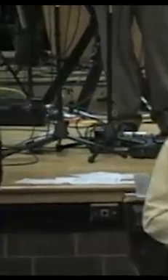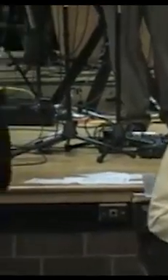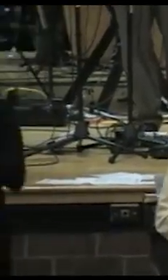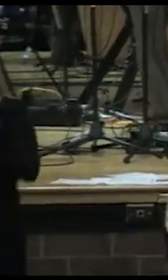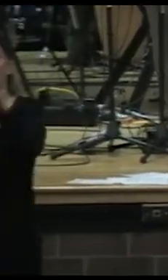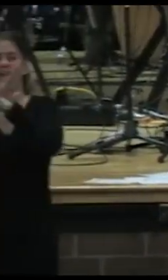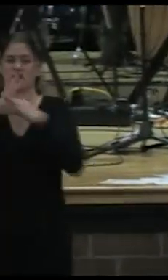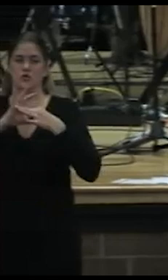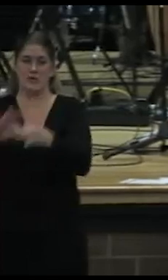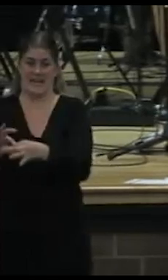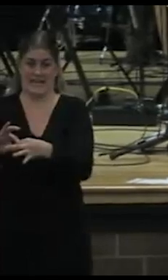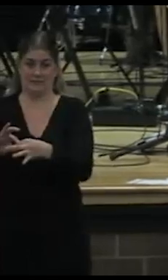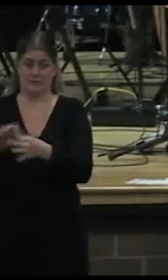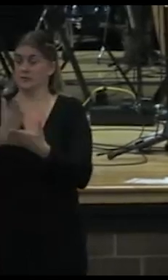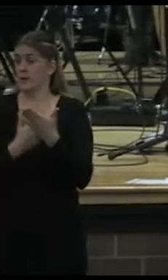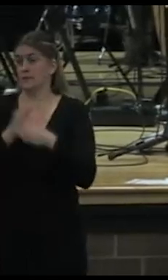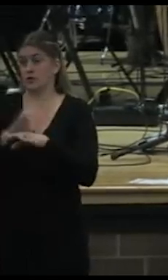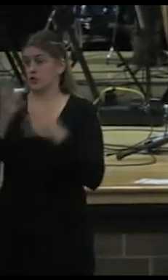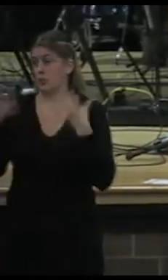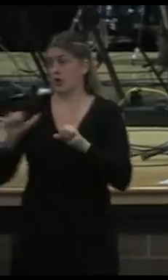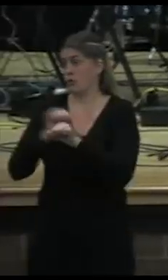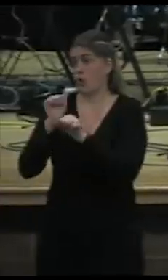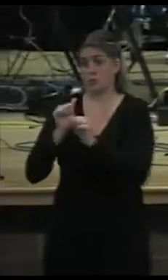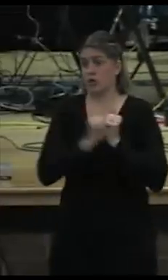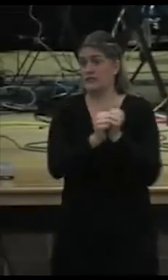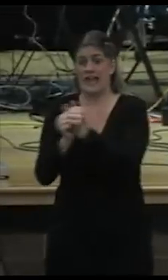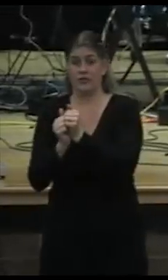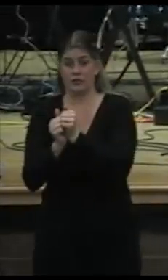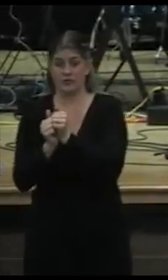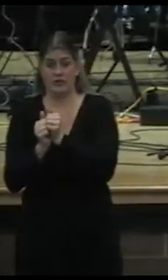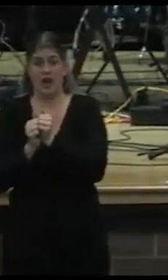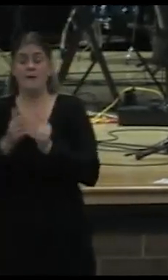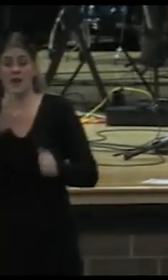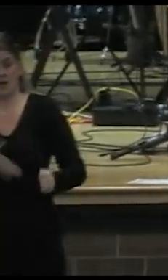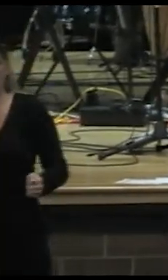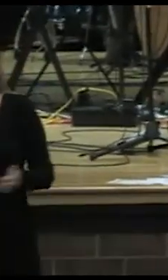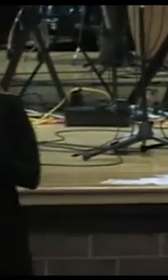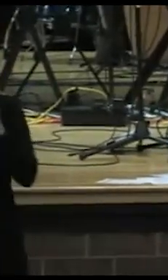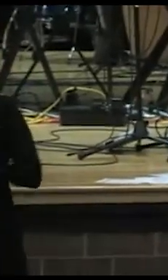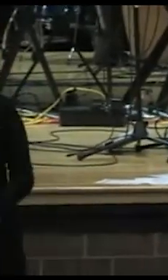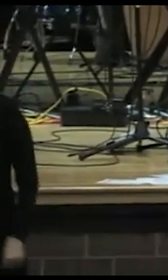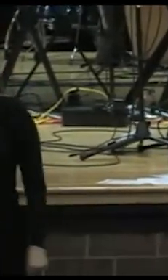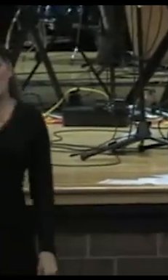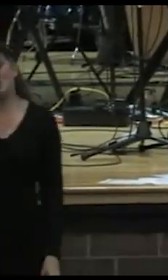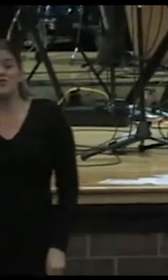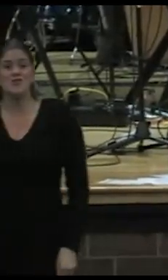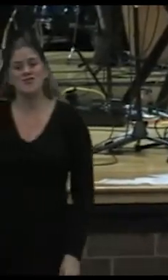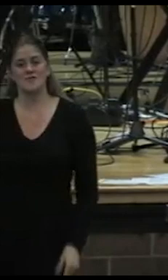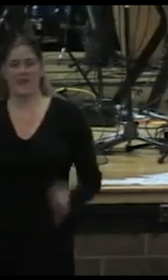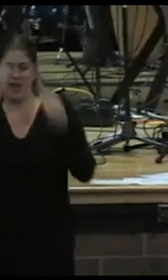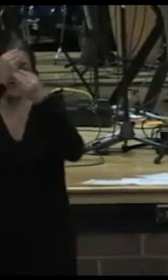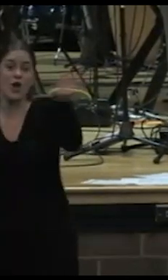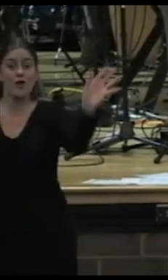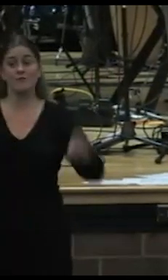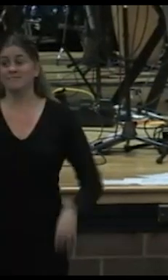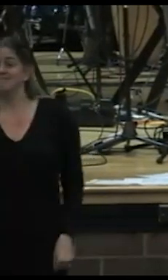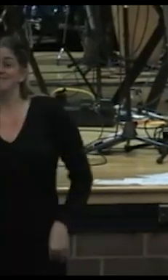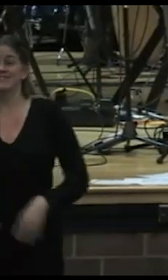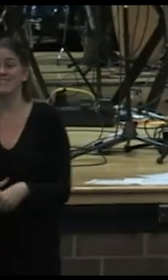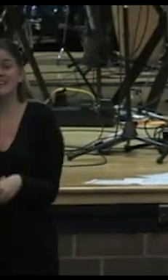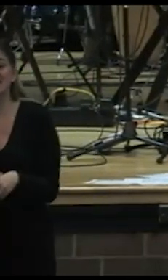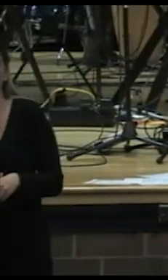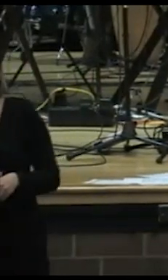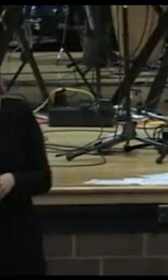inhibit unity. Hallelujah. I'm going to be stepping on some of your toes. Woo! Woohoo! You better, if you